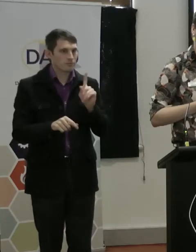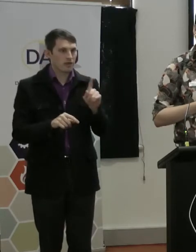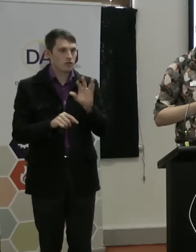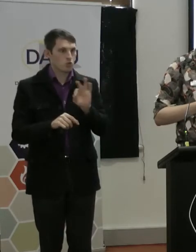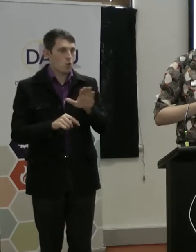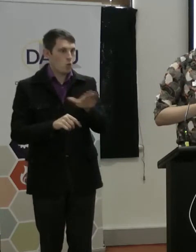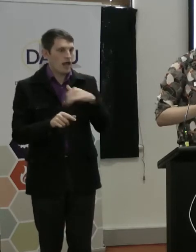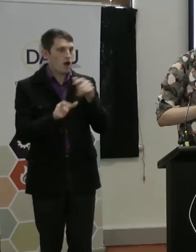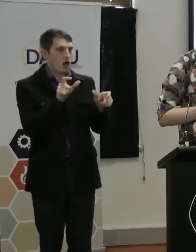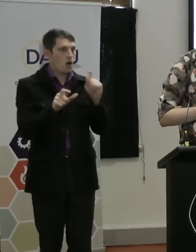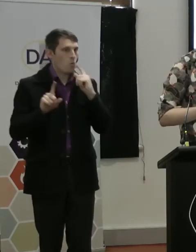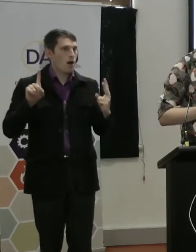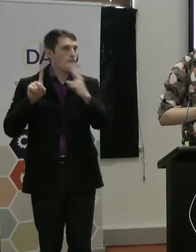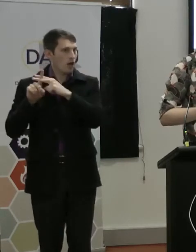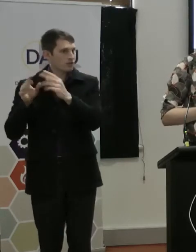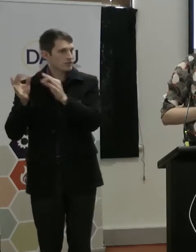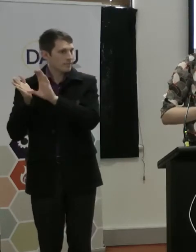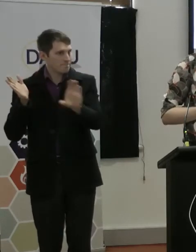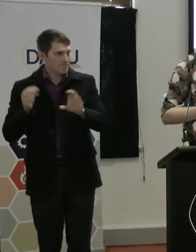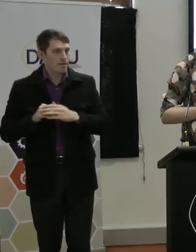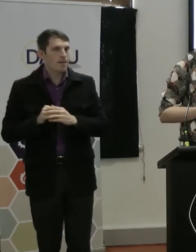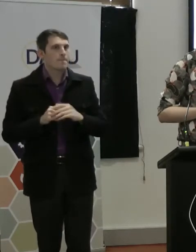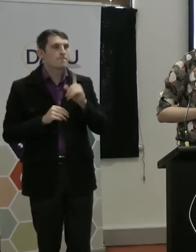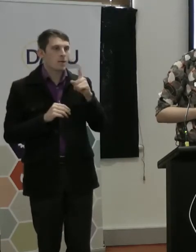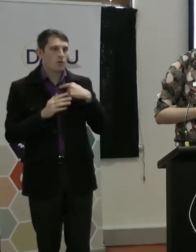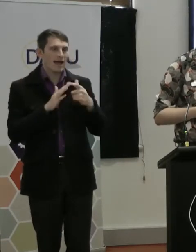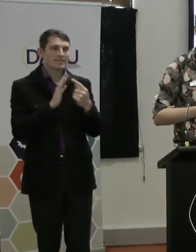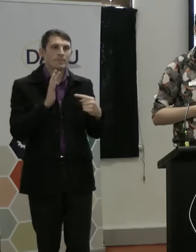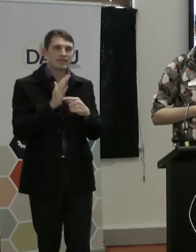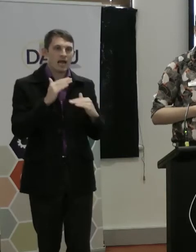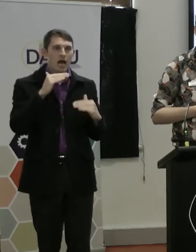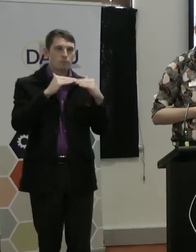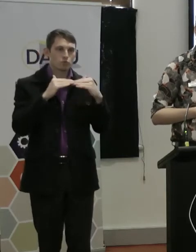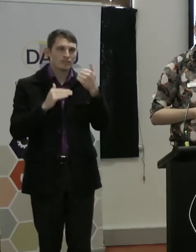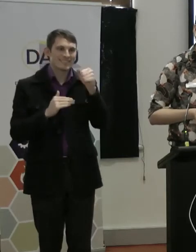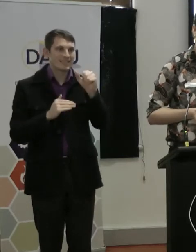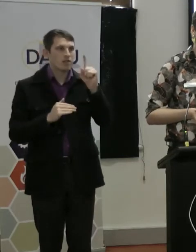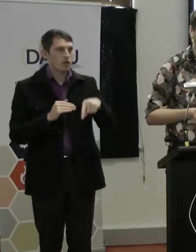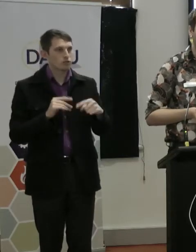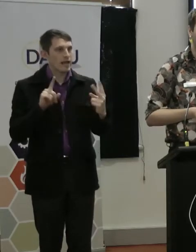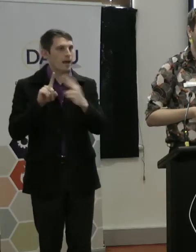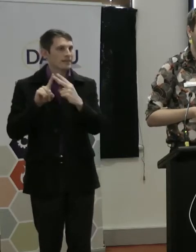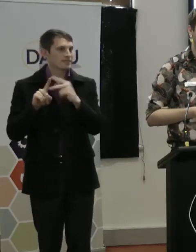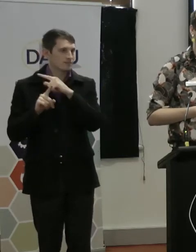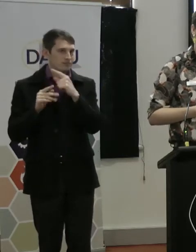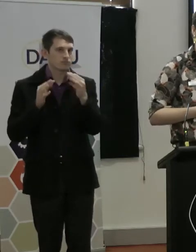will apply to the National Redress Scheme, but there's expected to be up to 60,000 applicants to the National Redress Scheme in the life